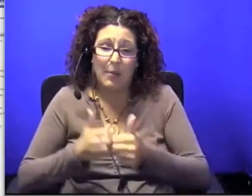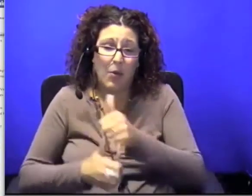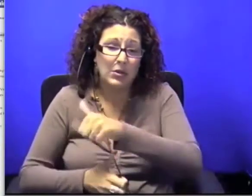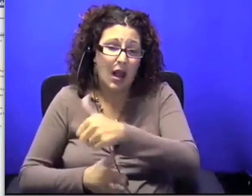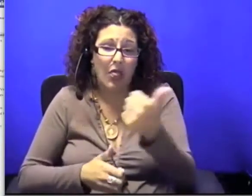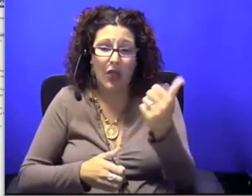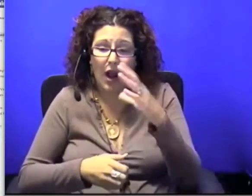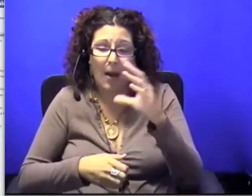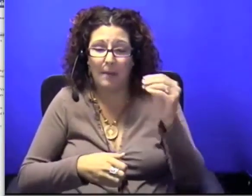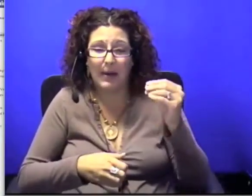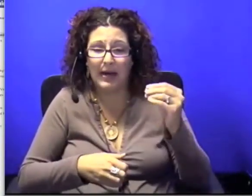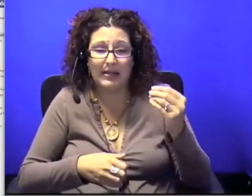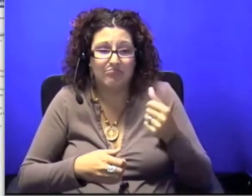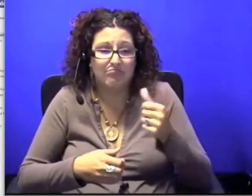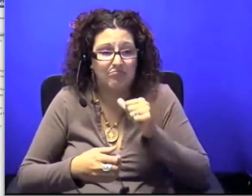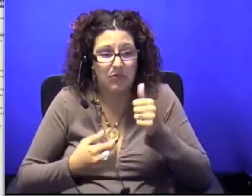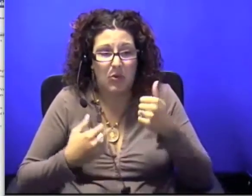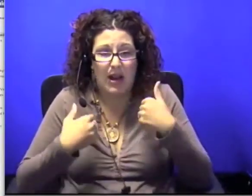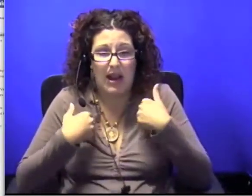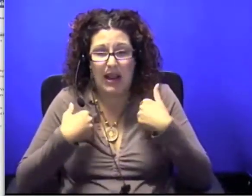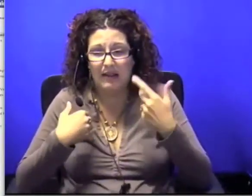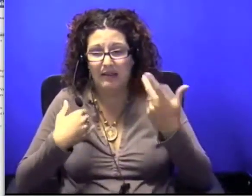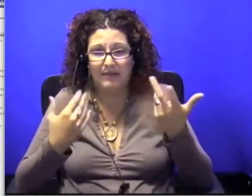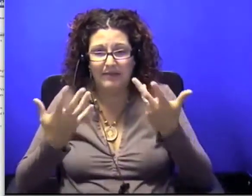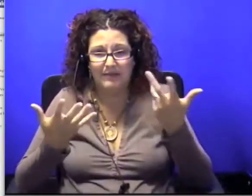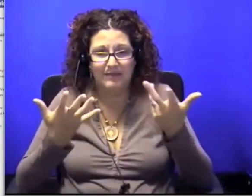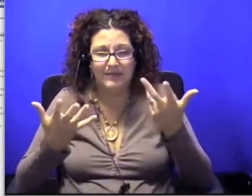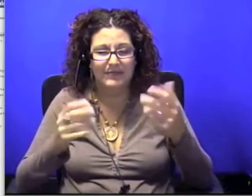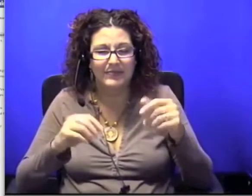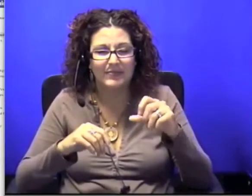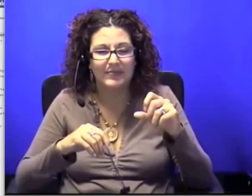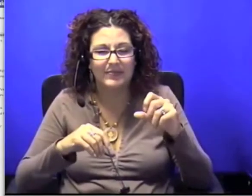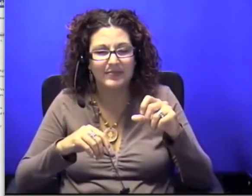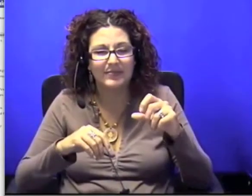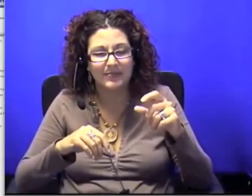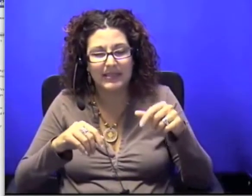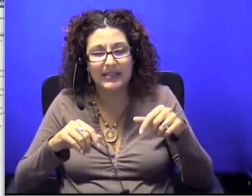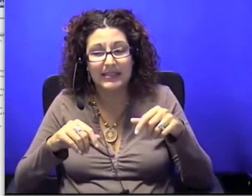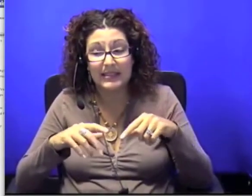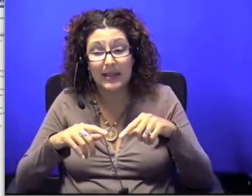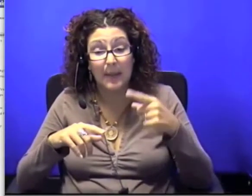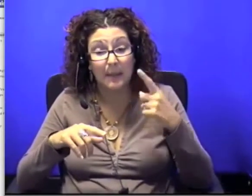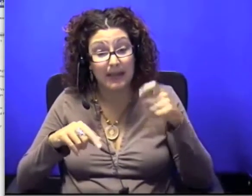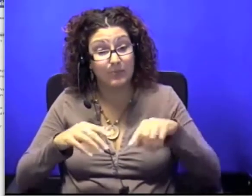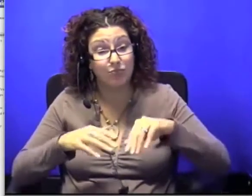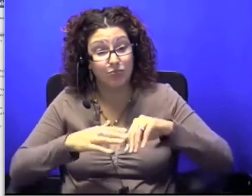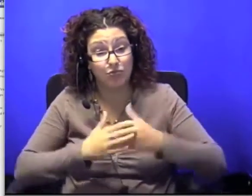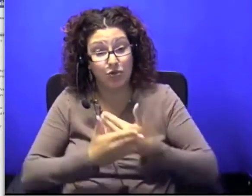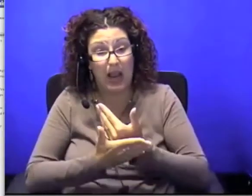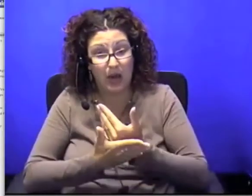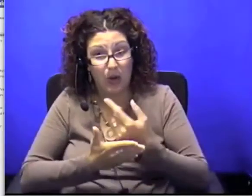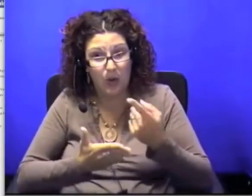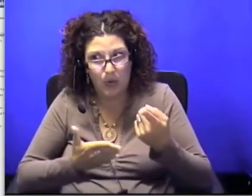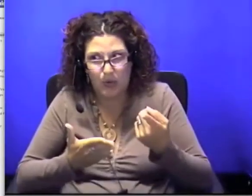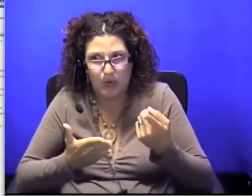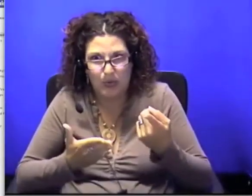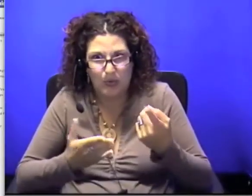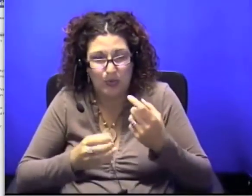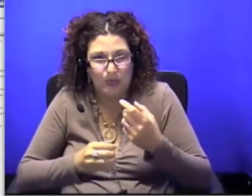other, leaders and companies are always at the way, way, way top, and you never can get to them. Well, guess what? Since it's brand new, you get to